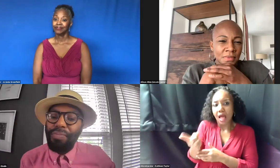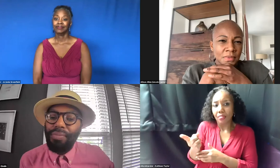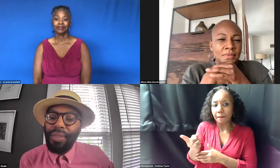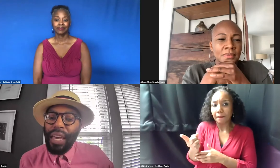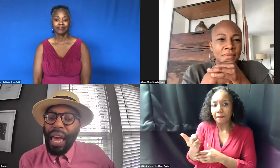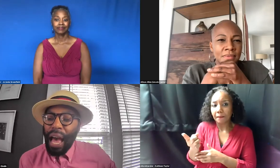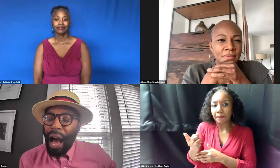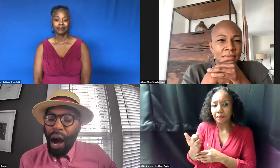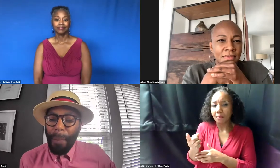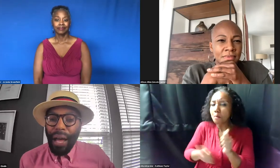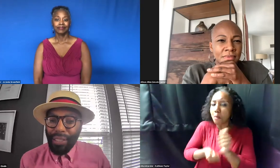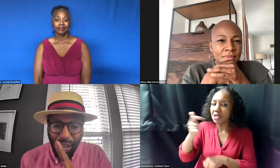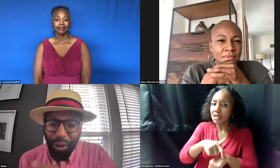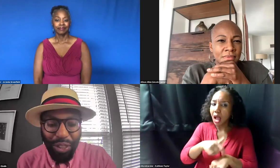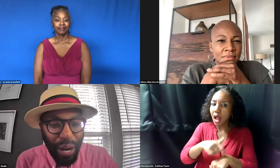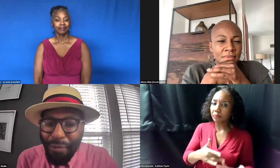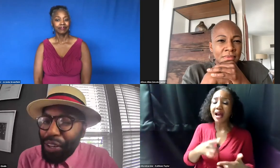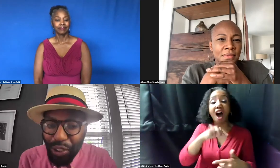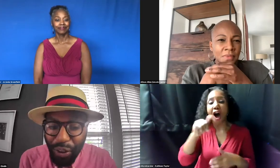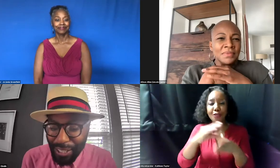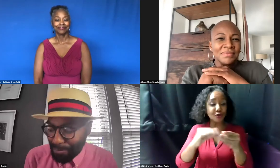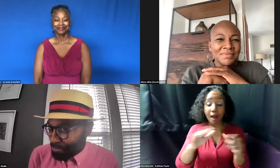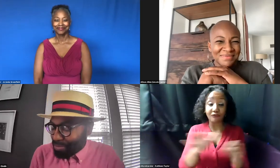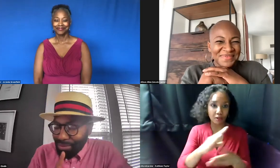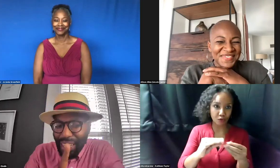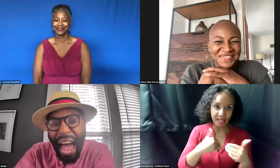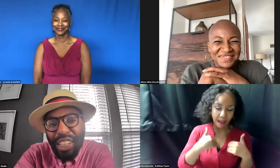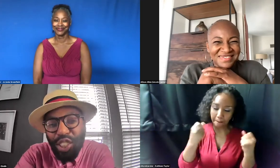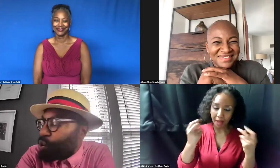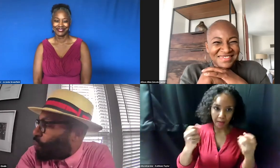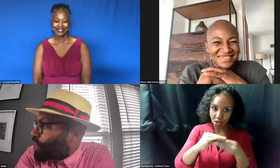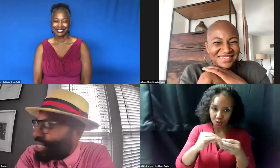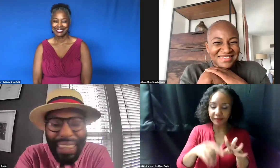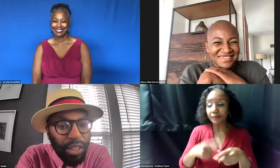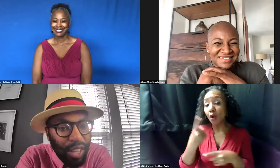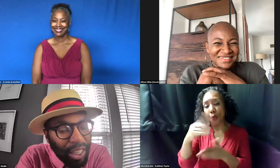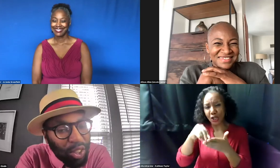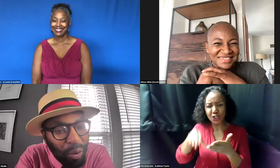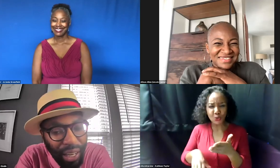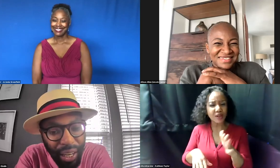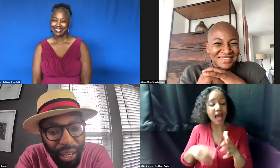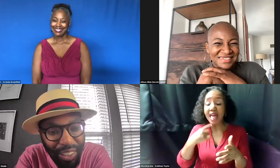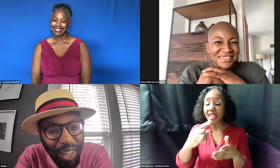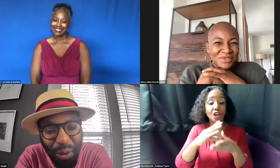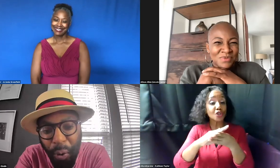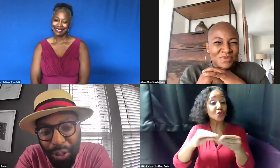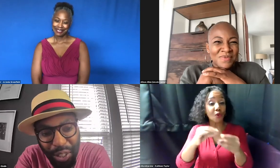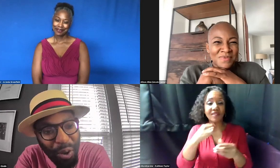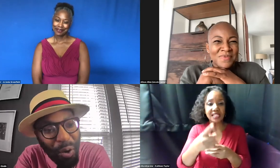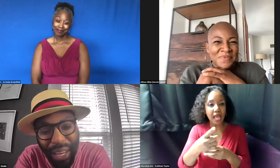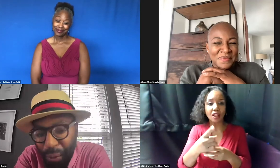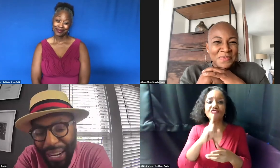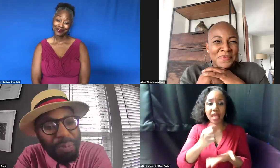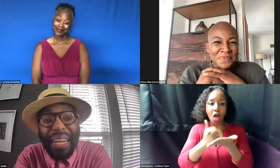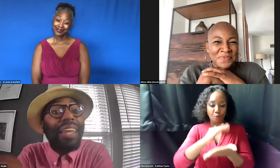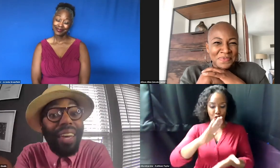most. Mm-hmm. I'll tell you another quick story. I'm full of stories. I had a student once, because I think storytelling is the portal to the